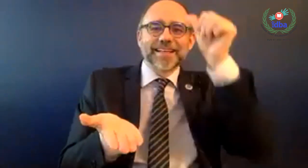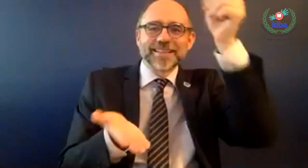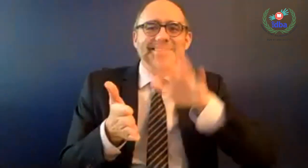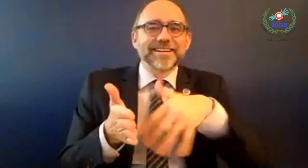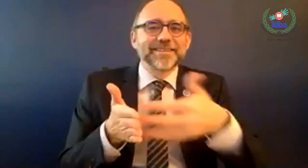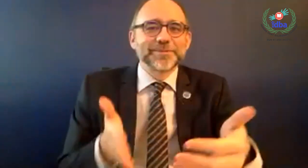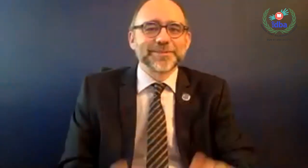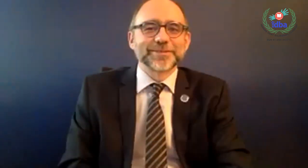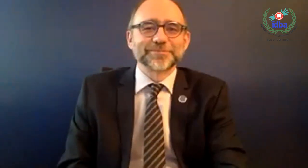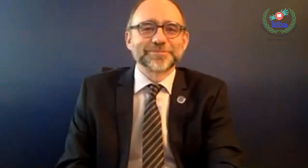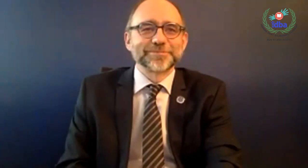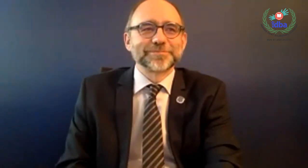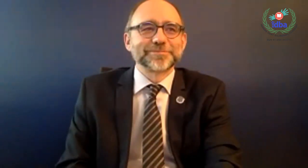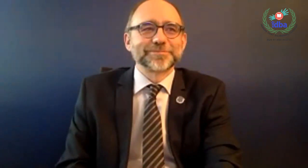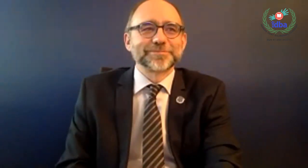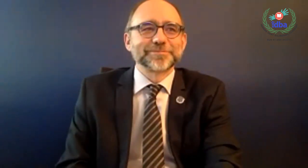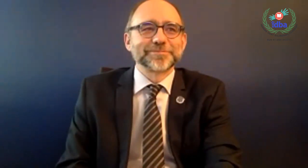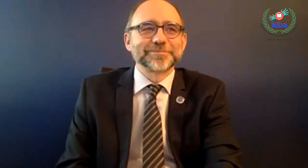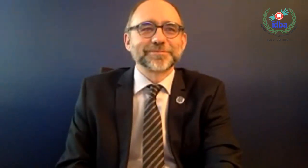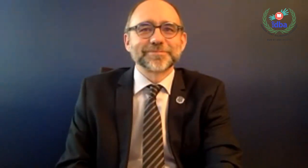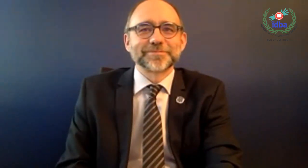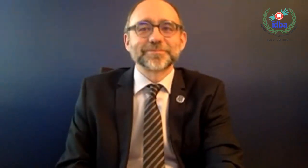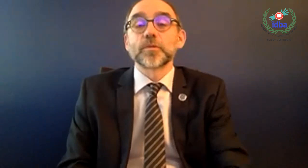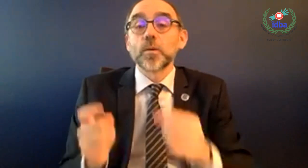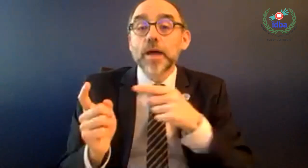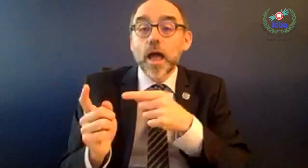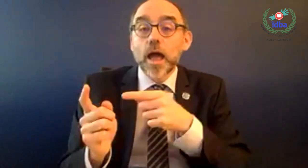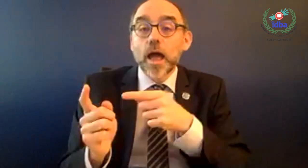are both working for the social recognition of Indian Sign Language,